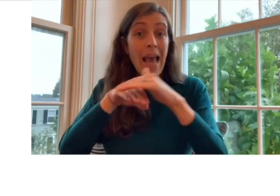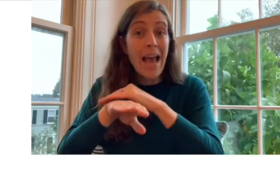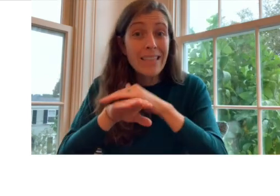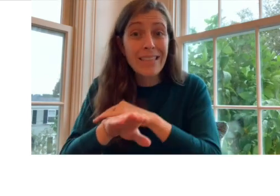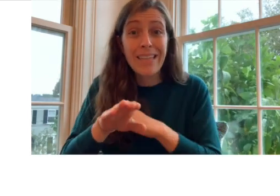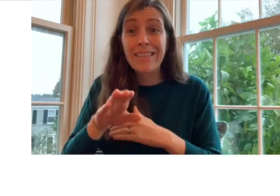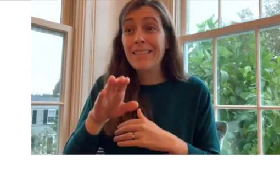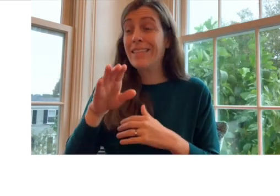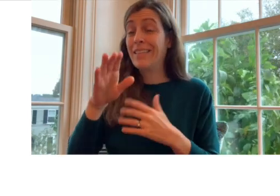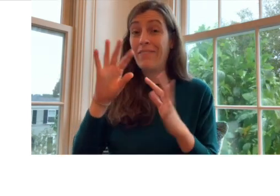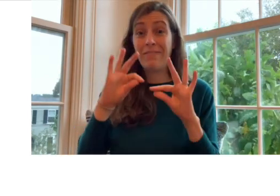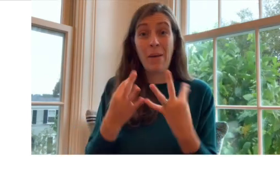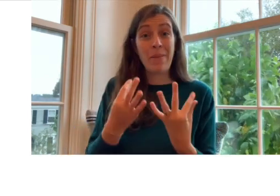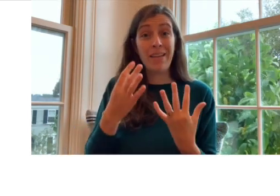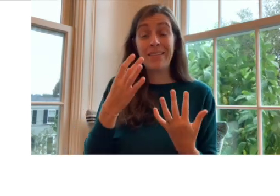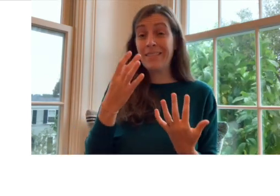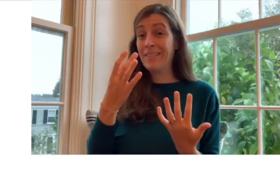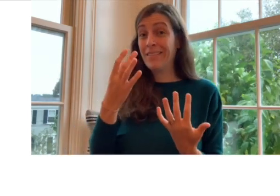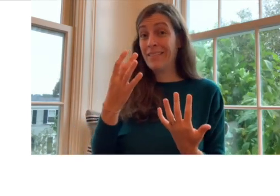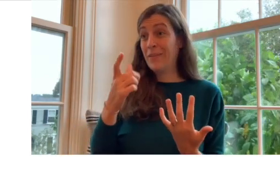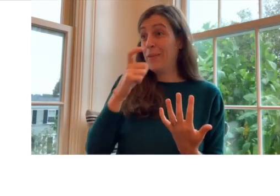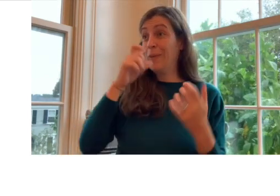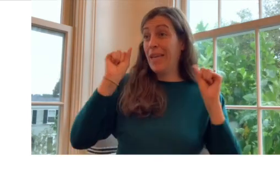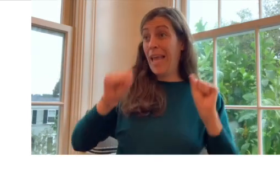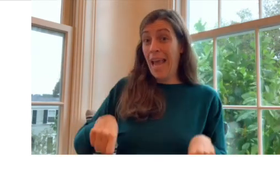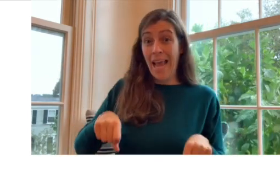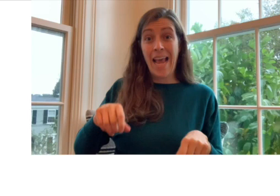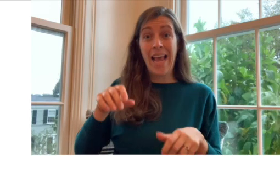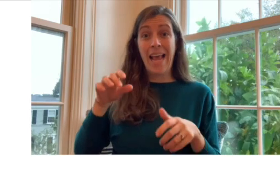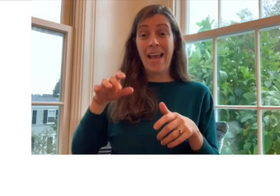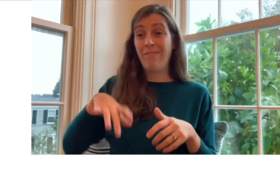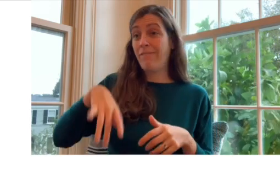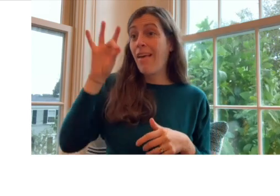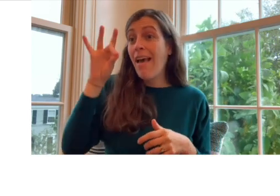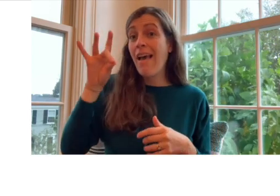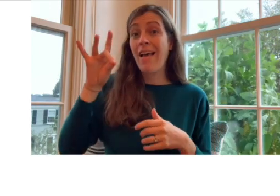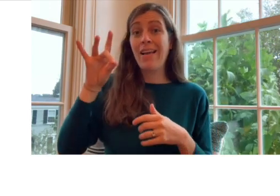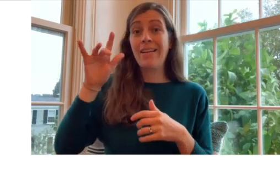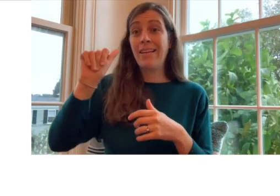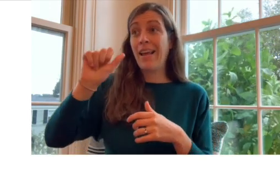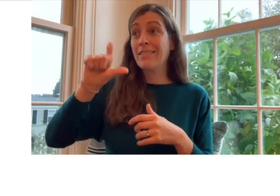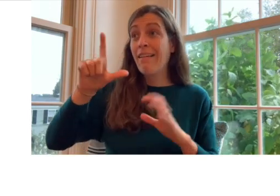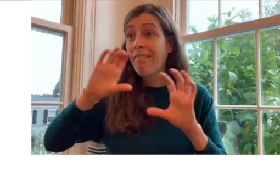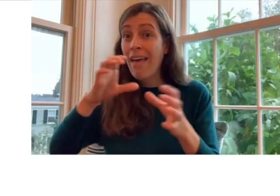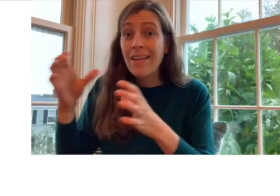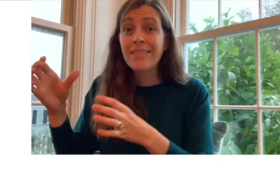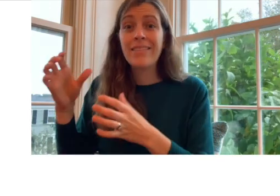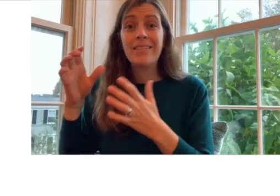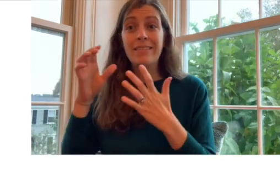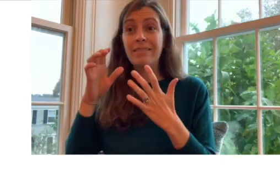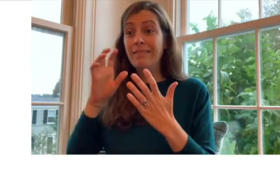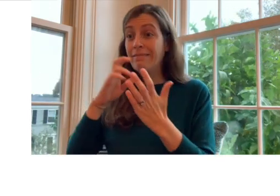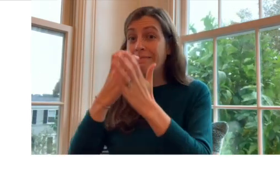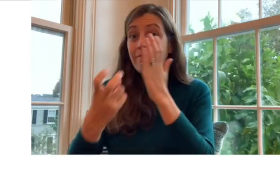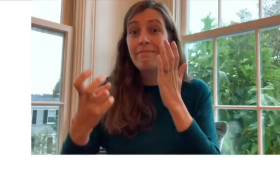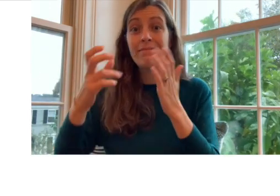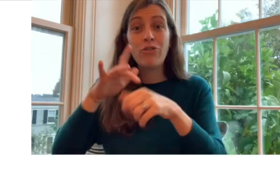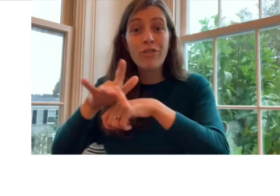might also think that parent signing skills have something to do with it. It may be that the families who can